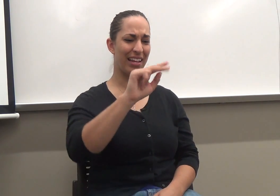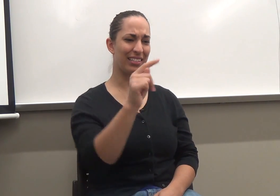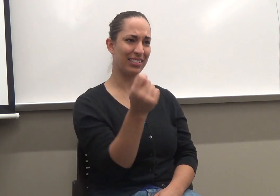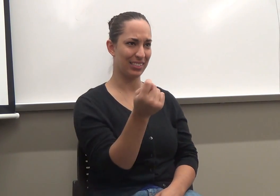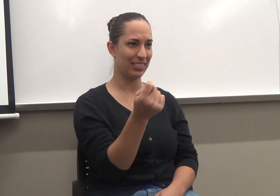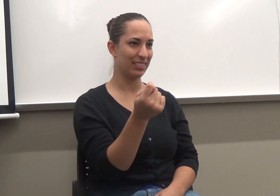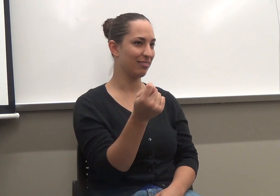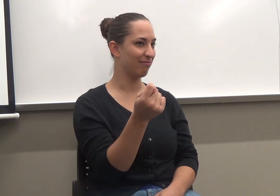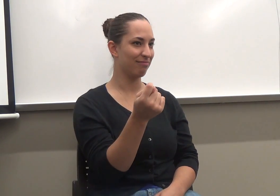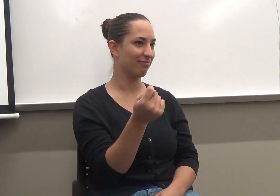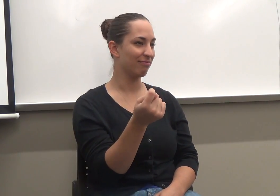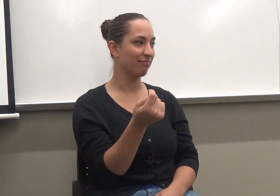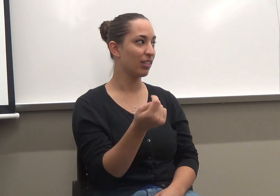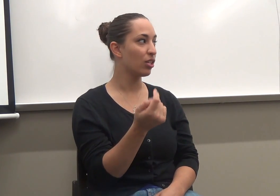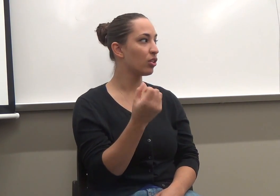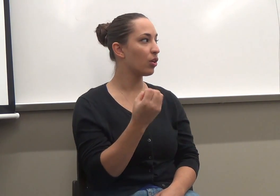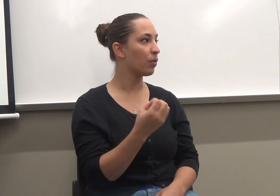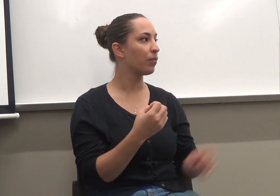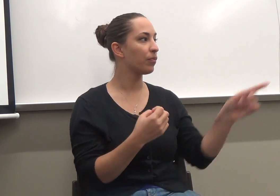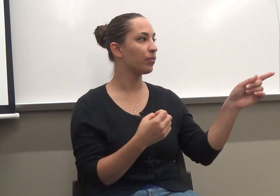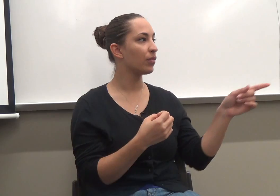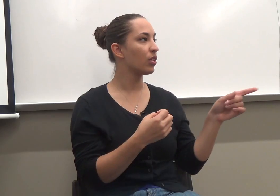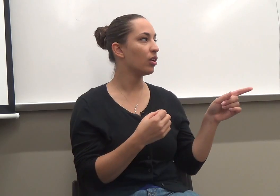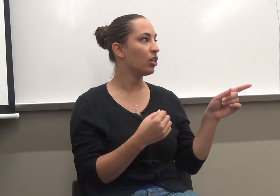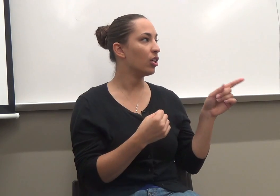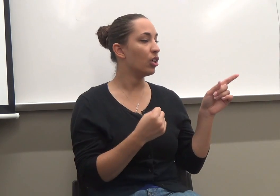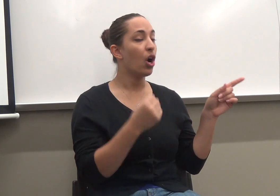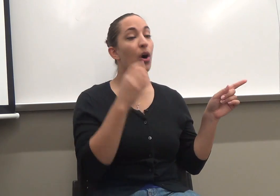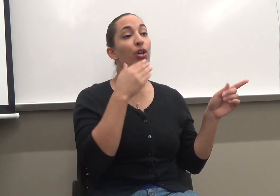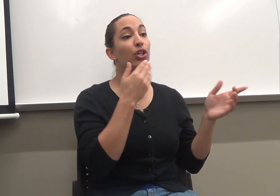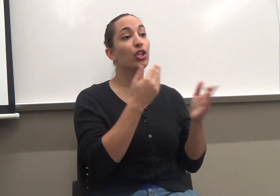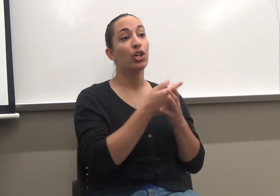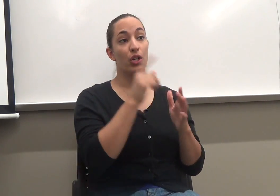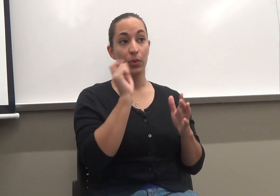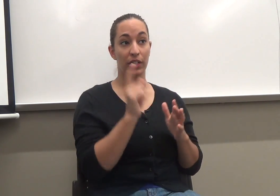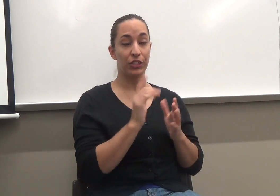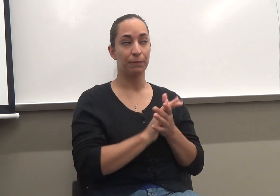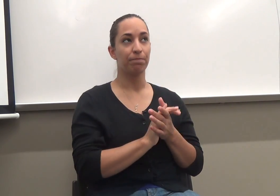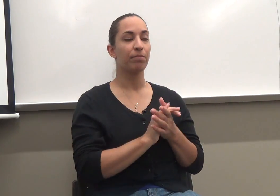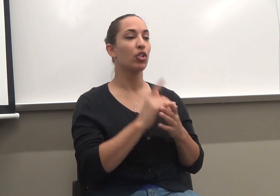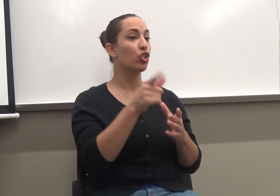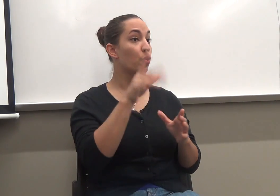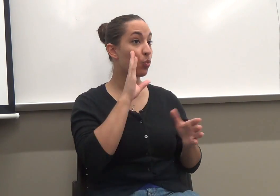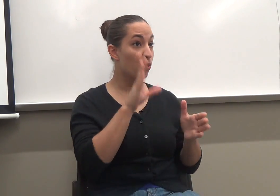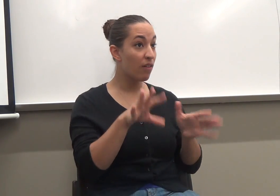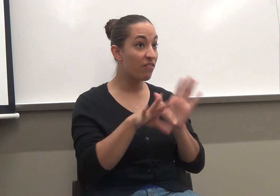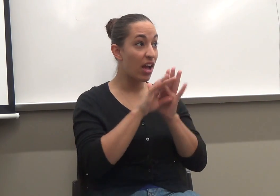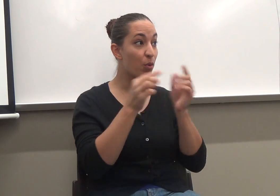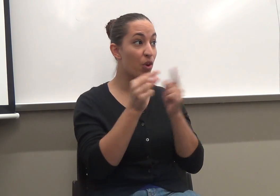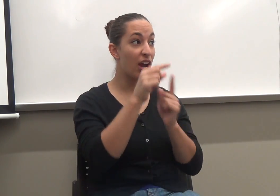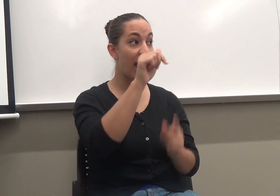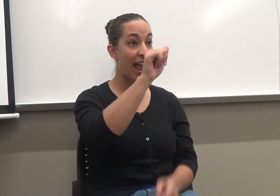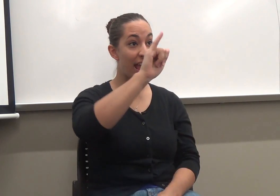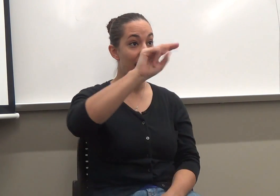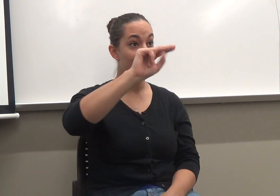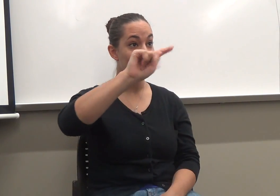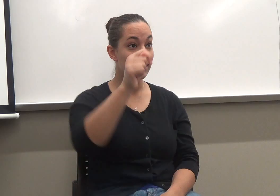Yeah. Okay, here's a good question. Would you find the word ain't in the dictionary? Yes. It's in